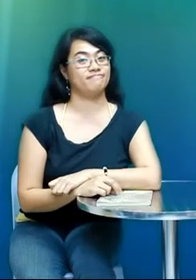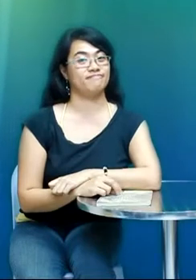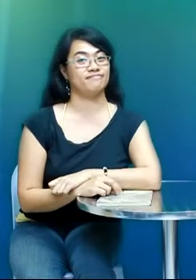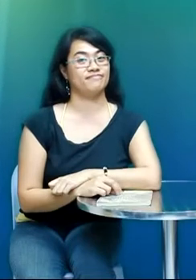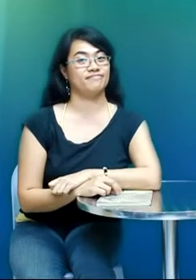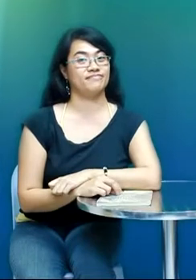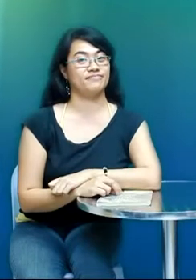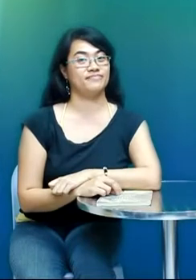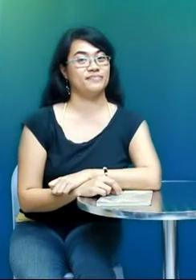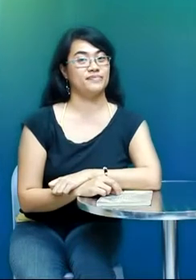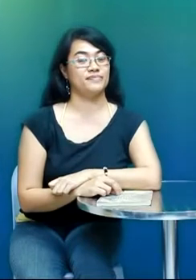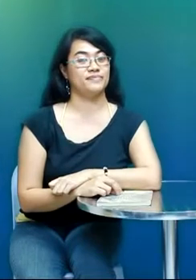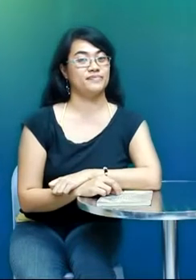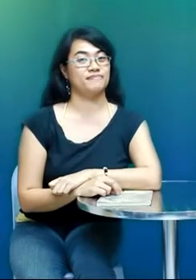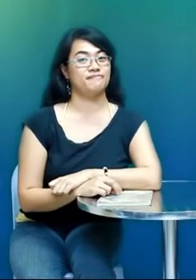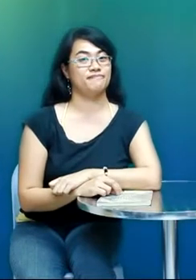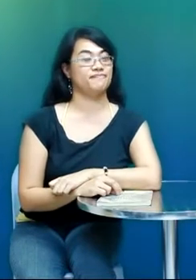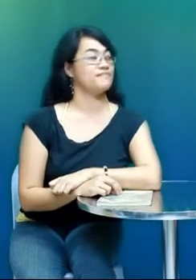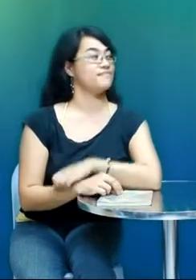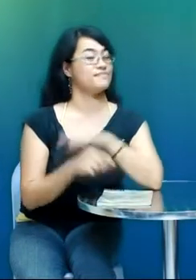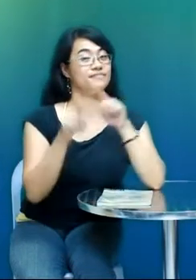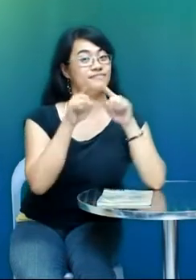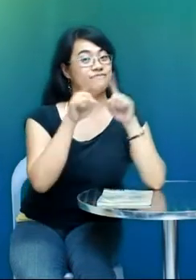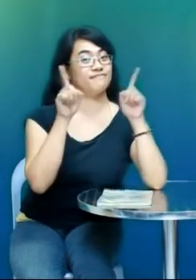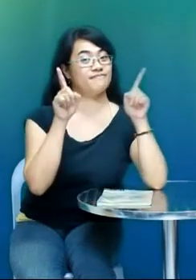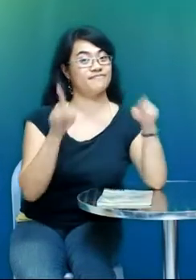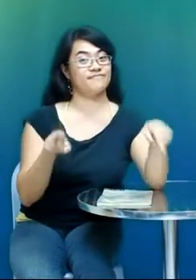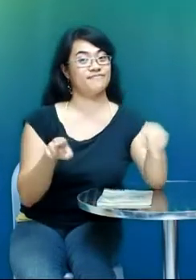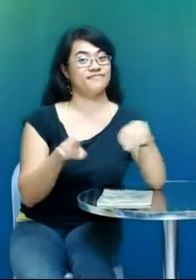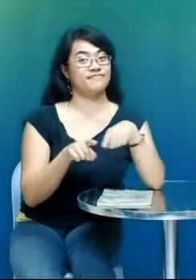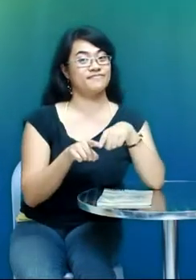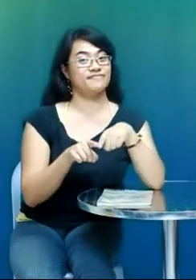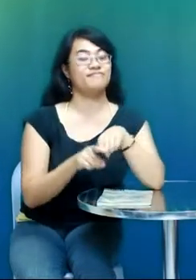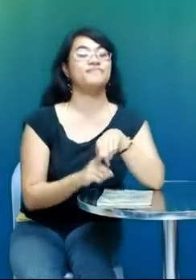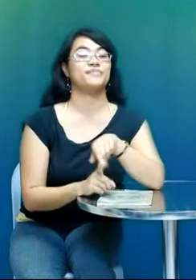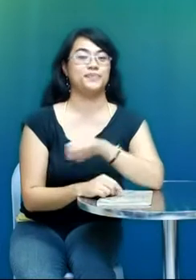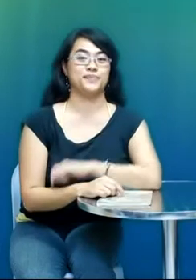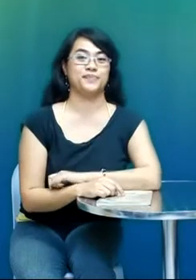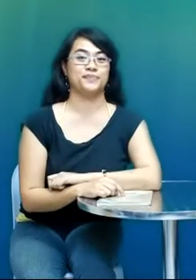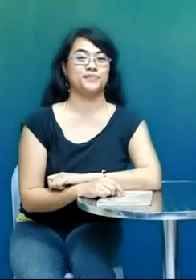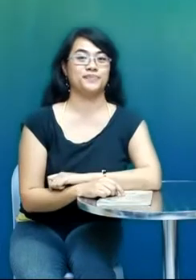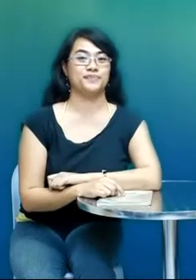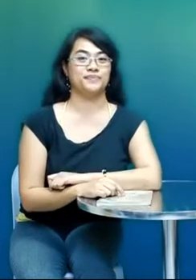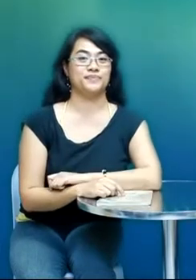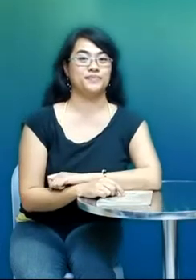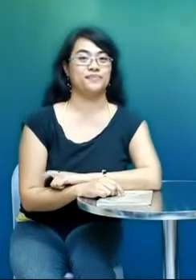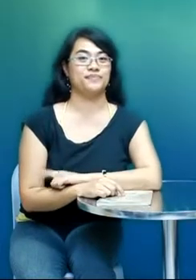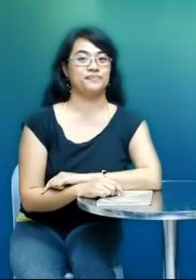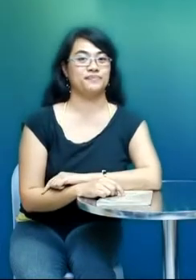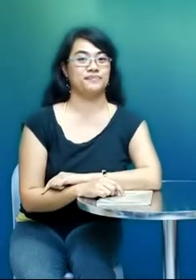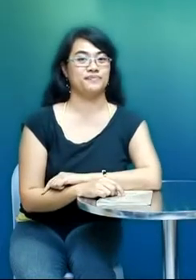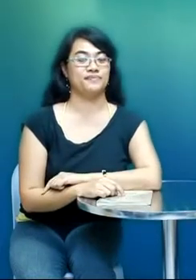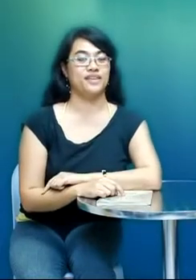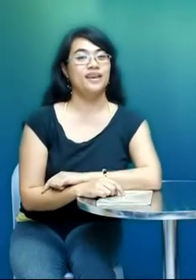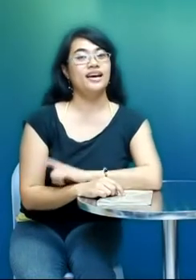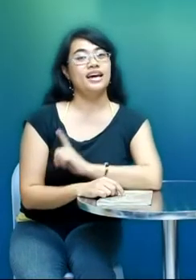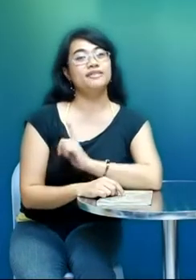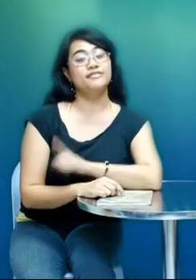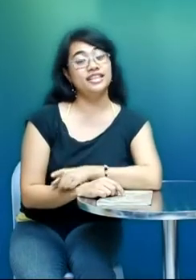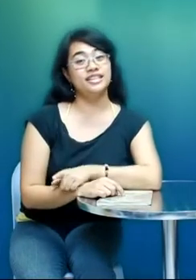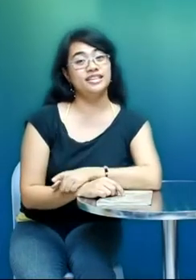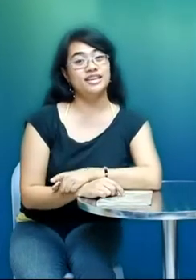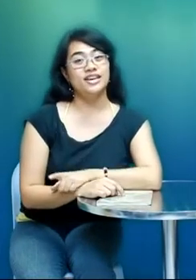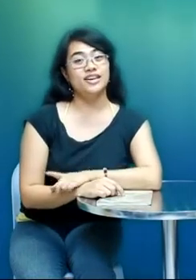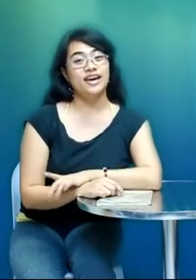1 life group. For more details, you may see the bulletin for contact information and schedules whichever is suitable for you.